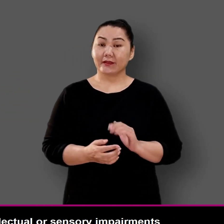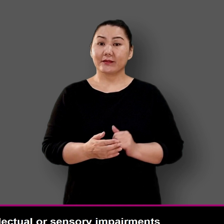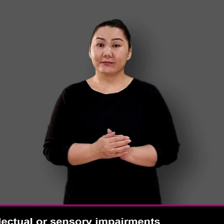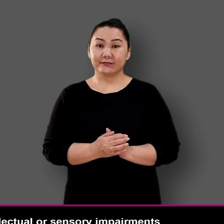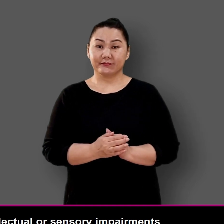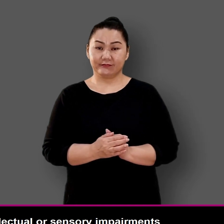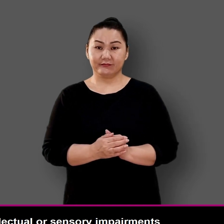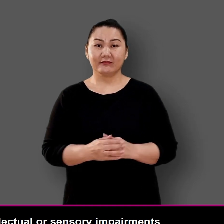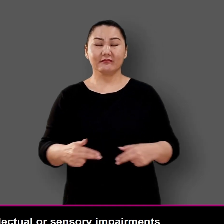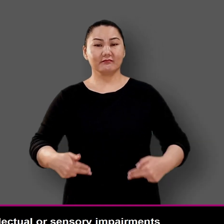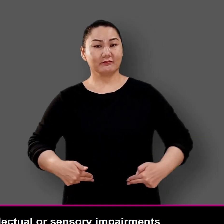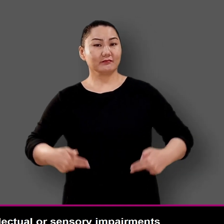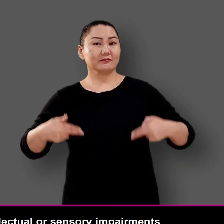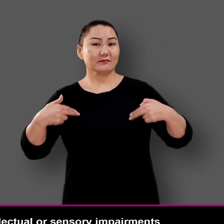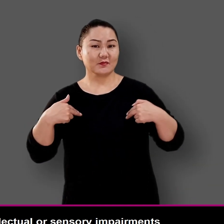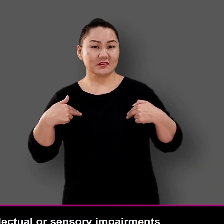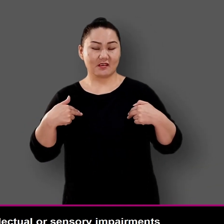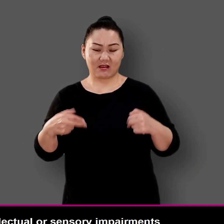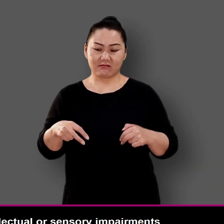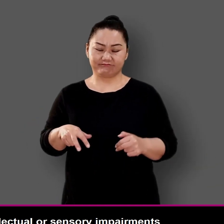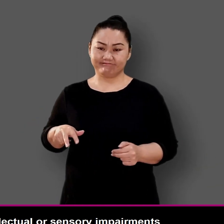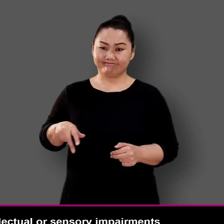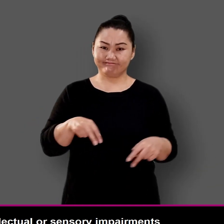physical, mental, intellectual, or sensory impairments,